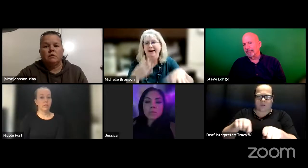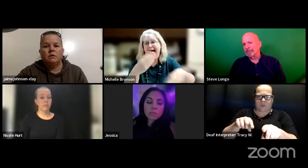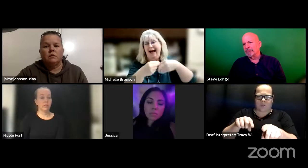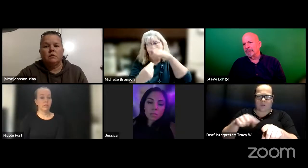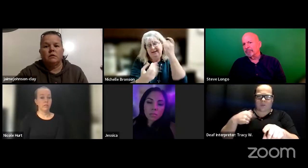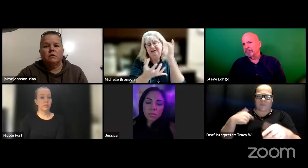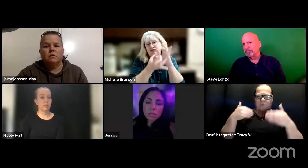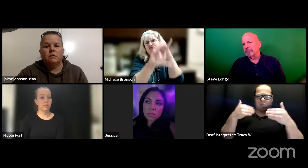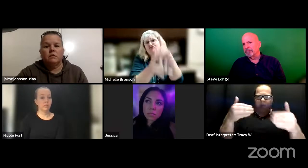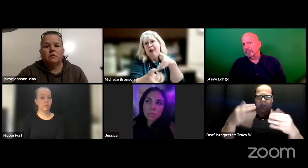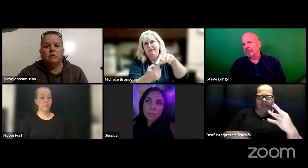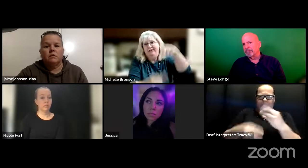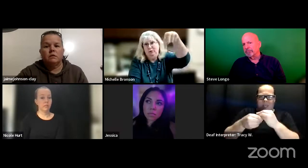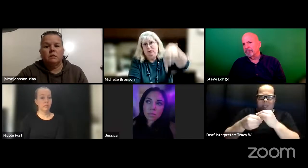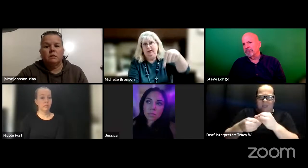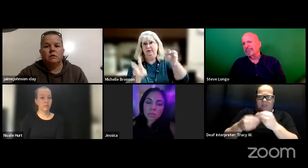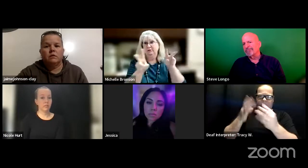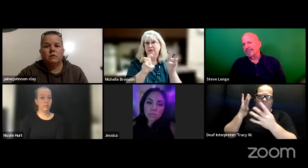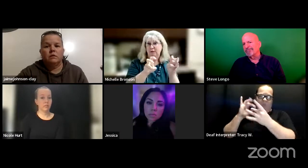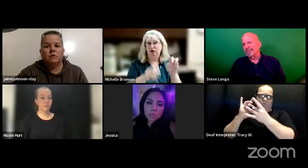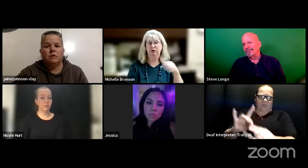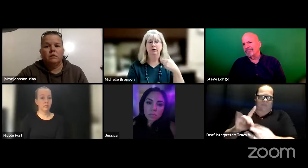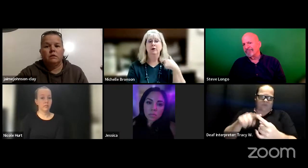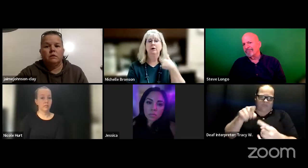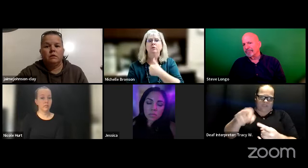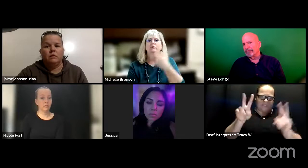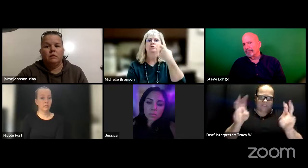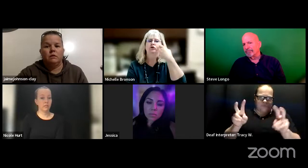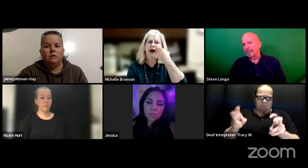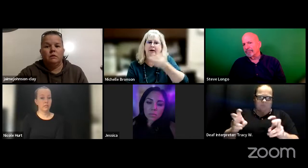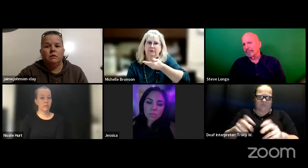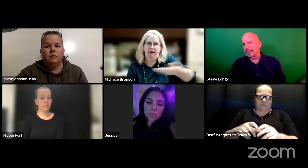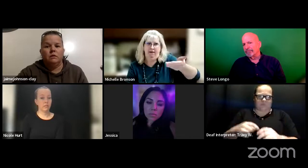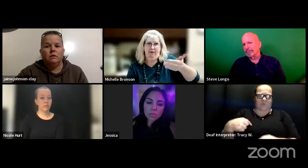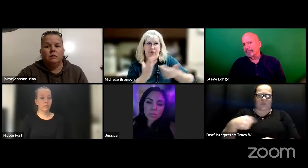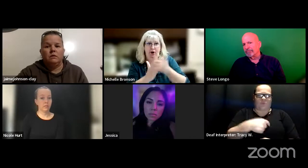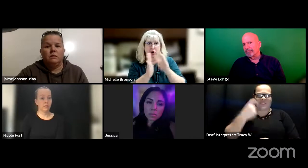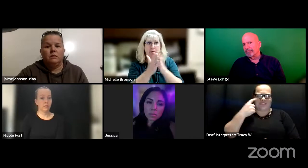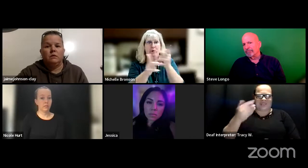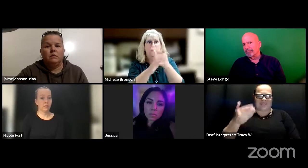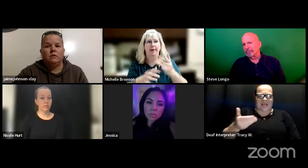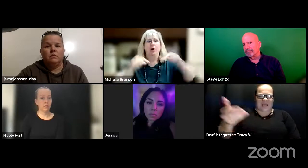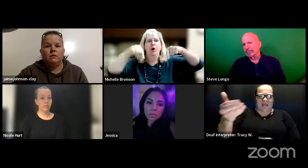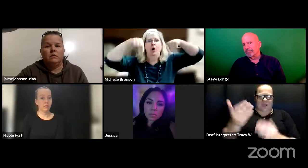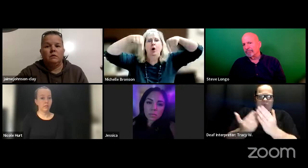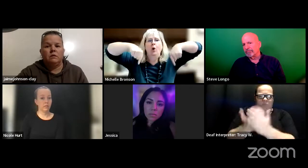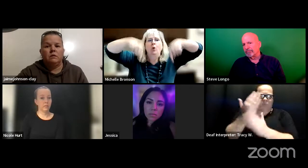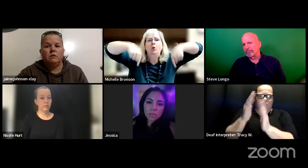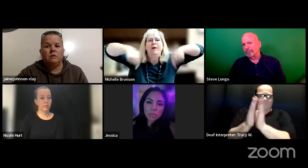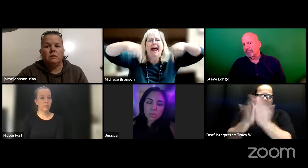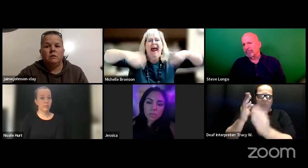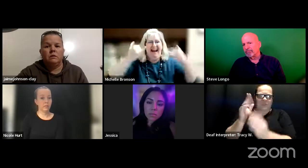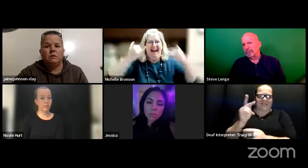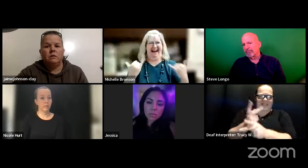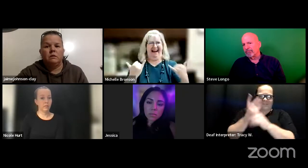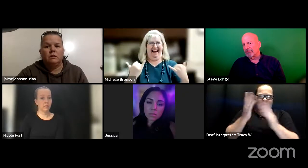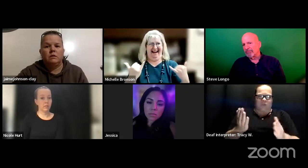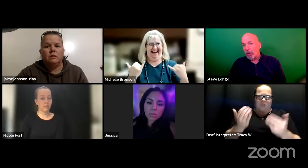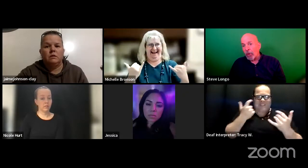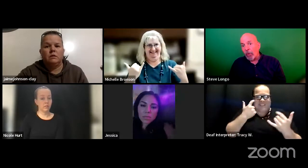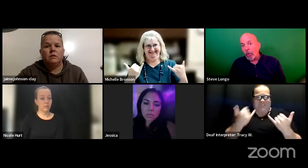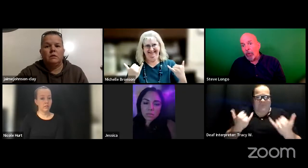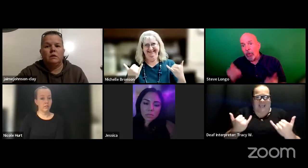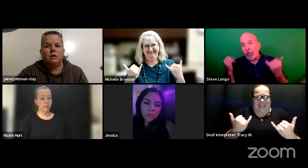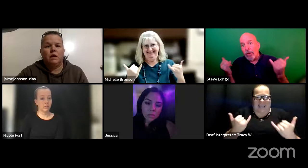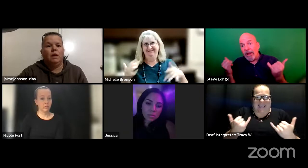plan was to include in my report, but I will add now because it is related to the issue, that we just hired